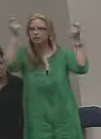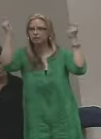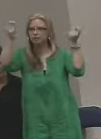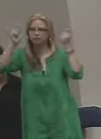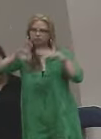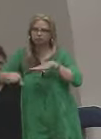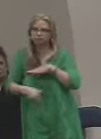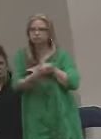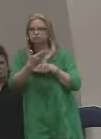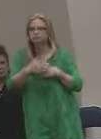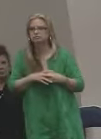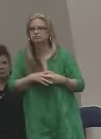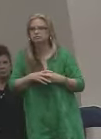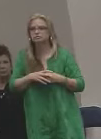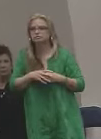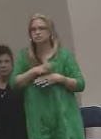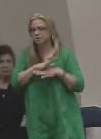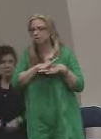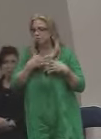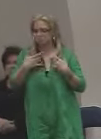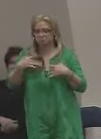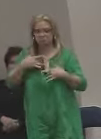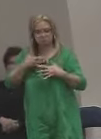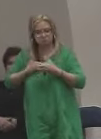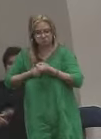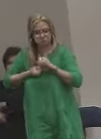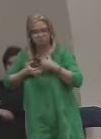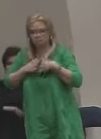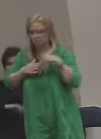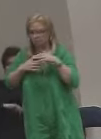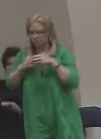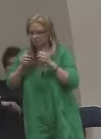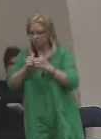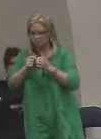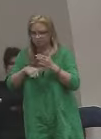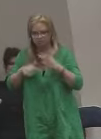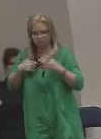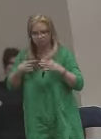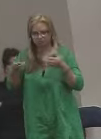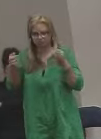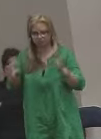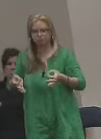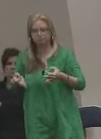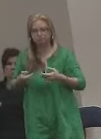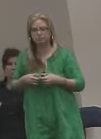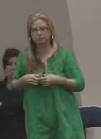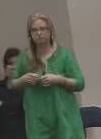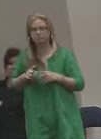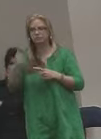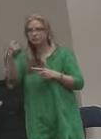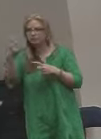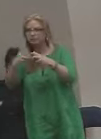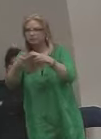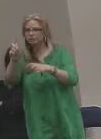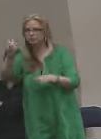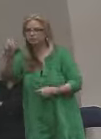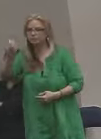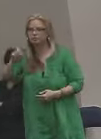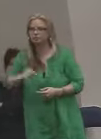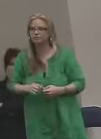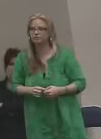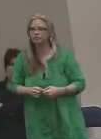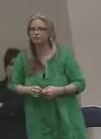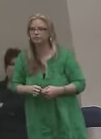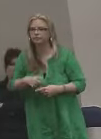away, comfortable with what I had accomplished. There was only one problem.